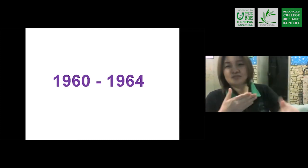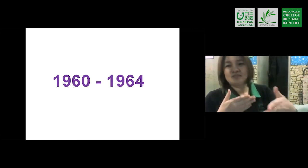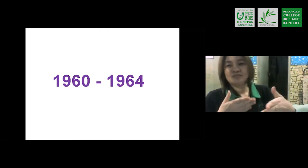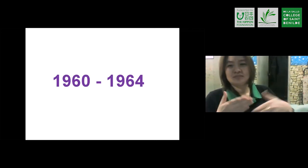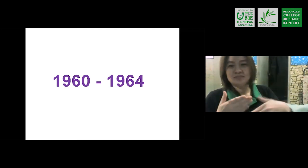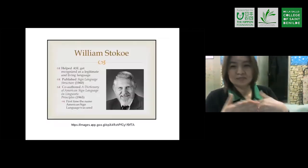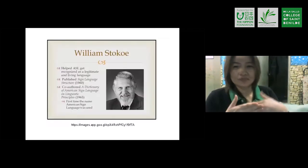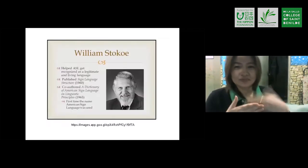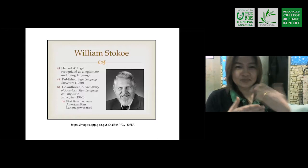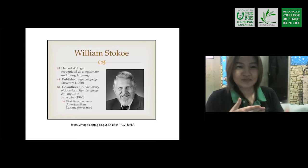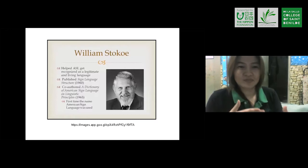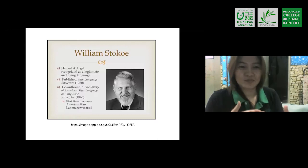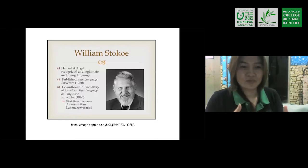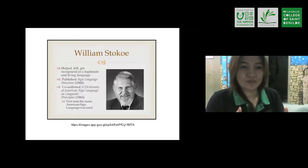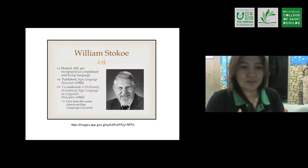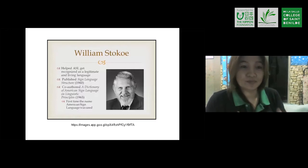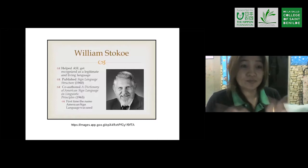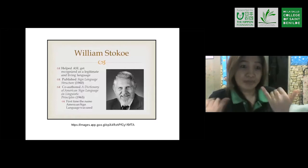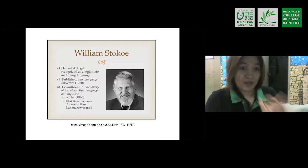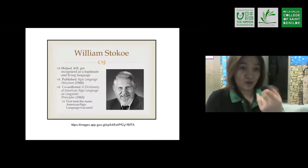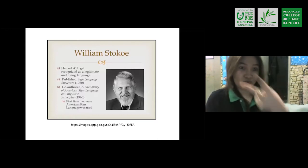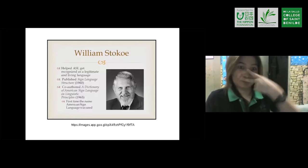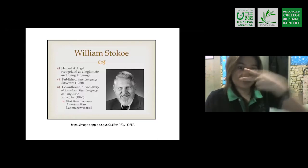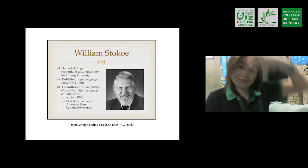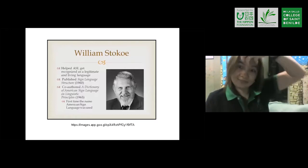So this is Meng speaking.